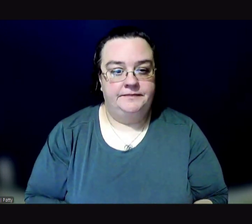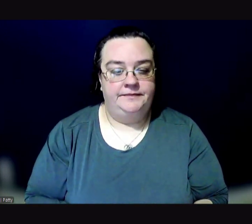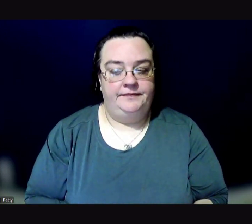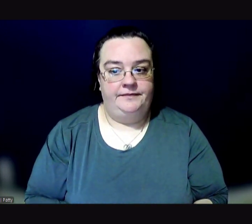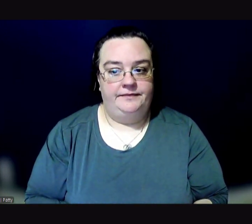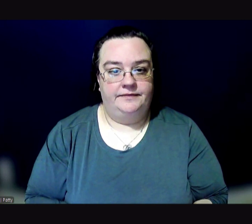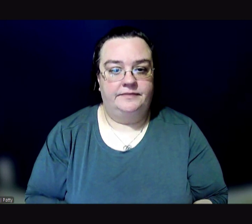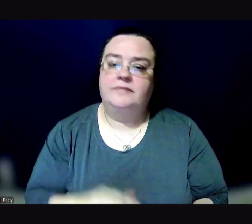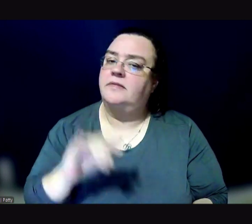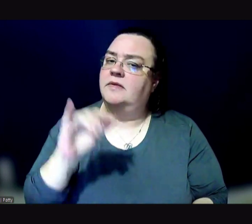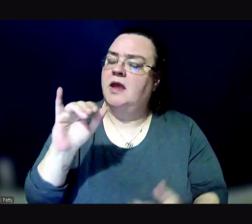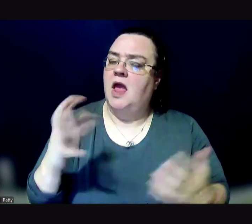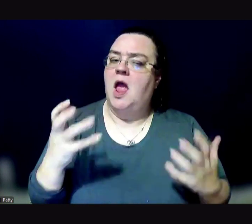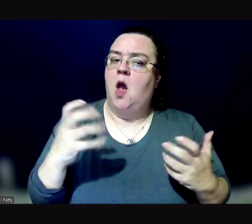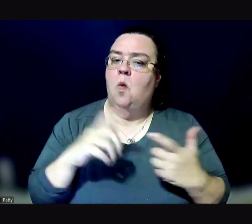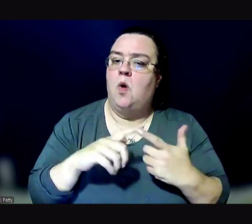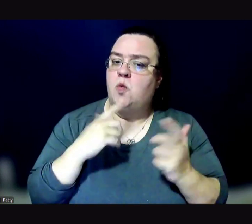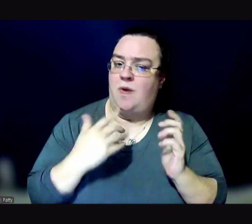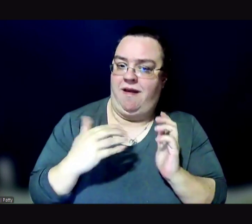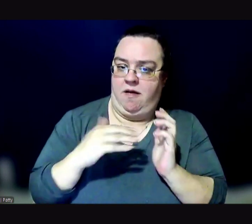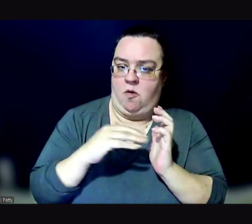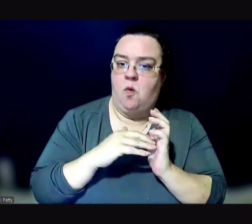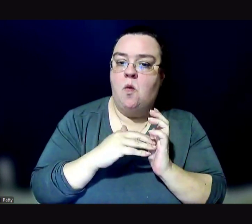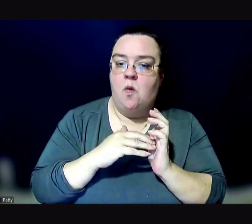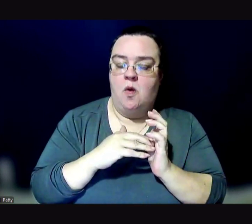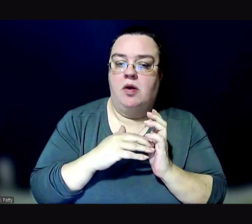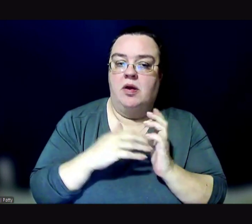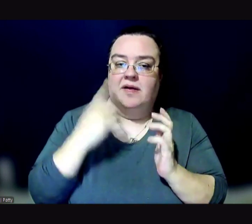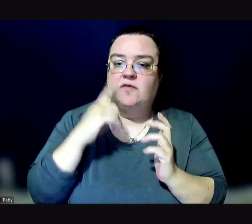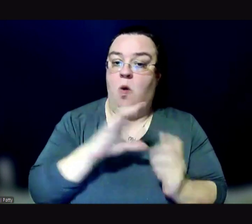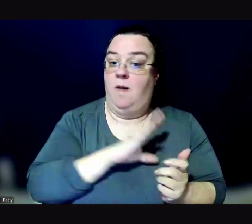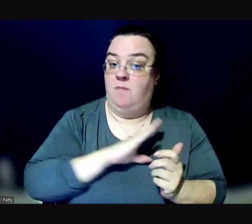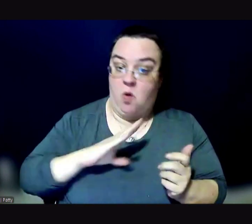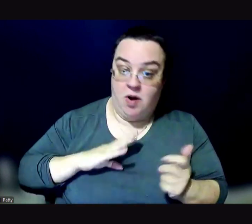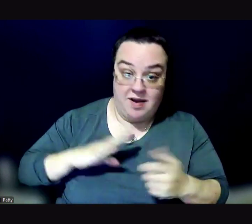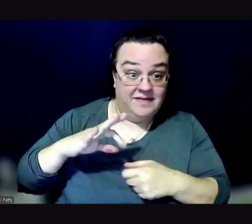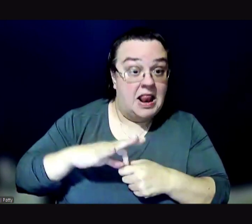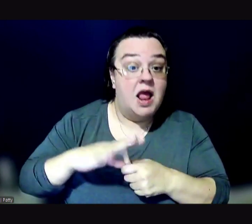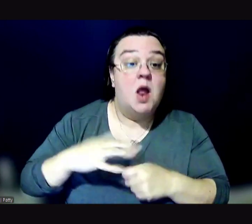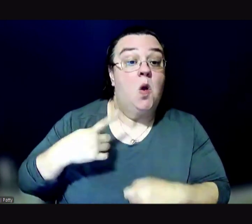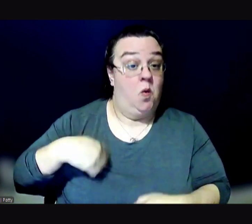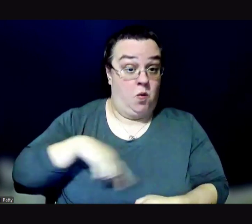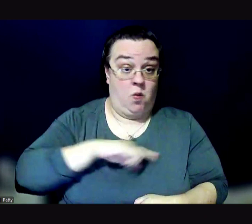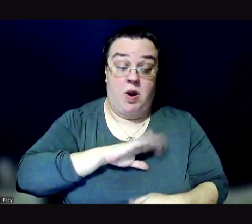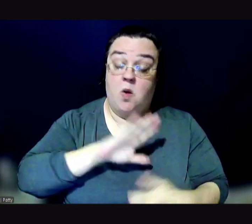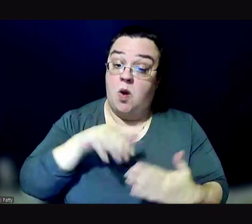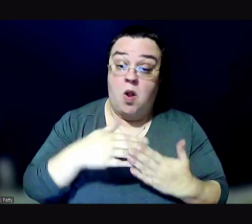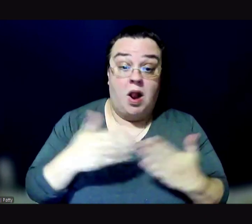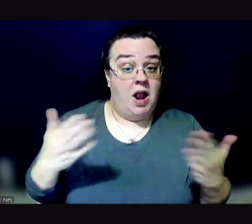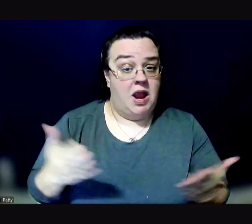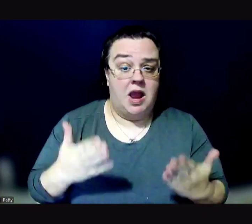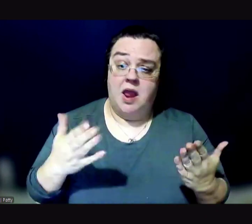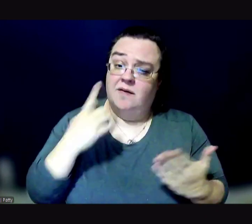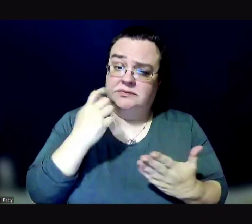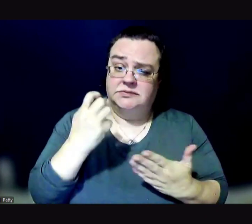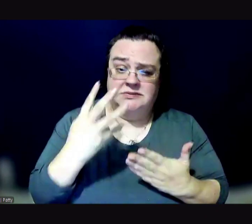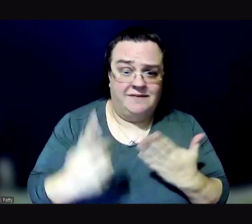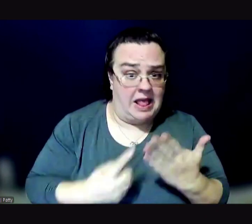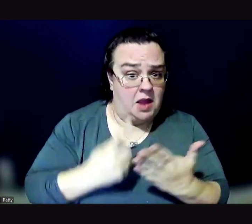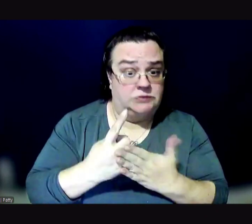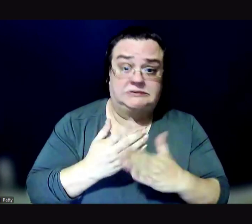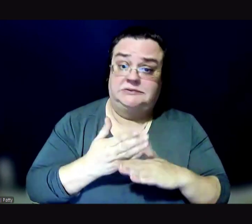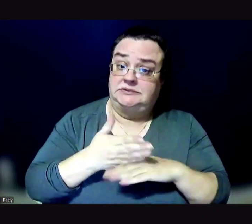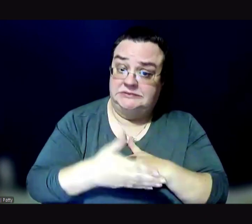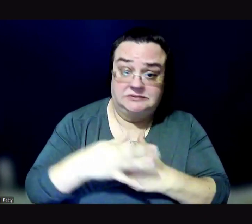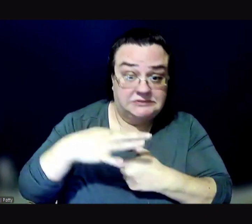Yeah, I just want to echo the fact of the thanks for the Board of Elections. We were all here for several hours after the